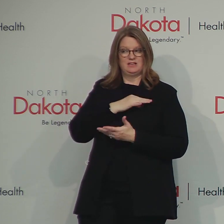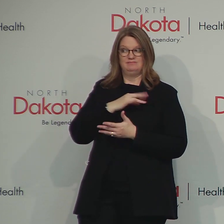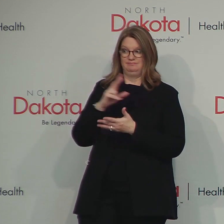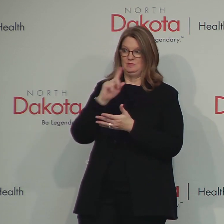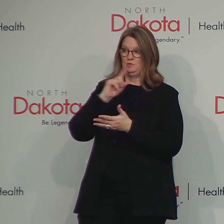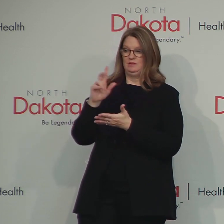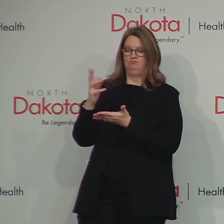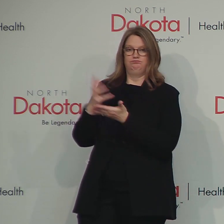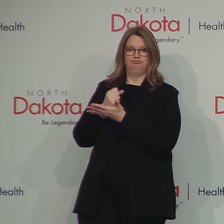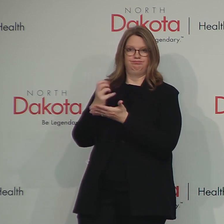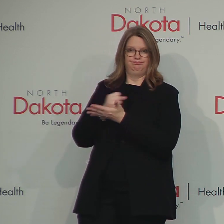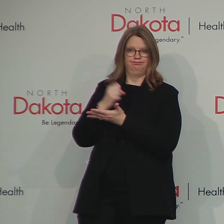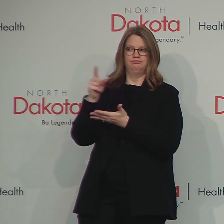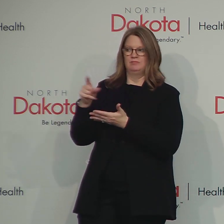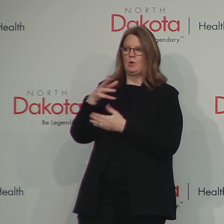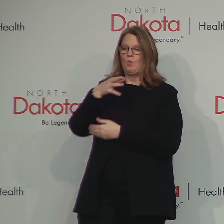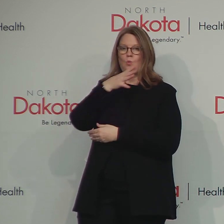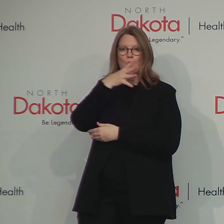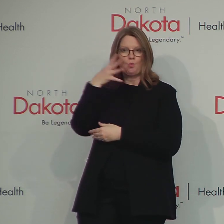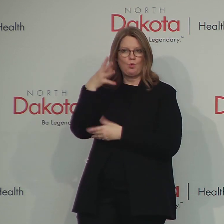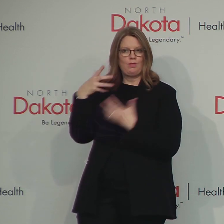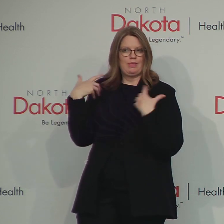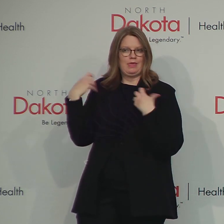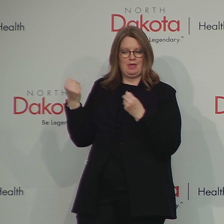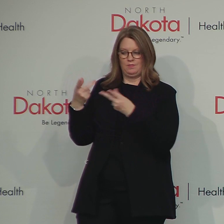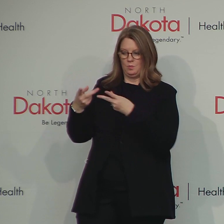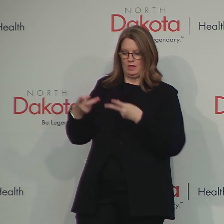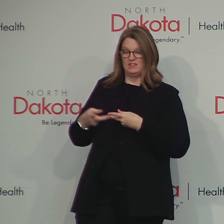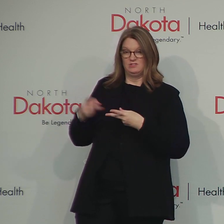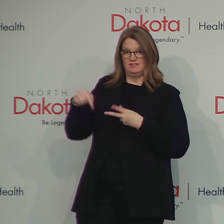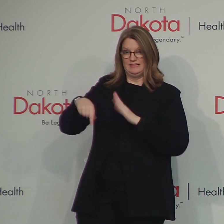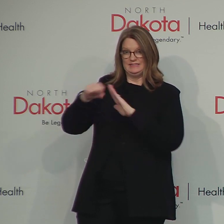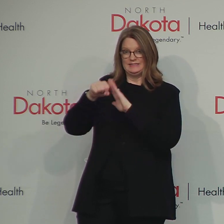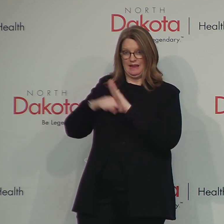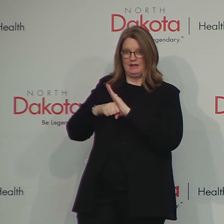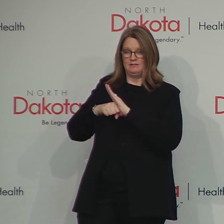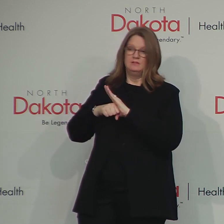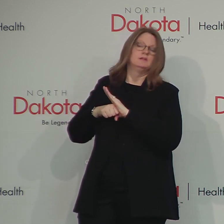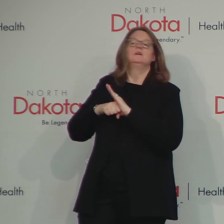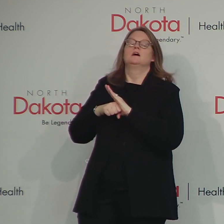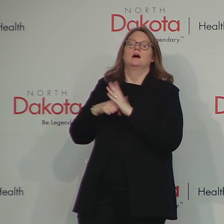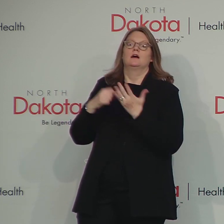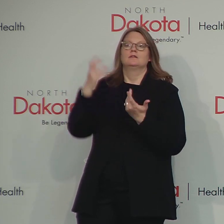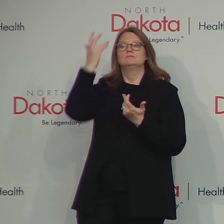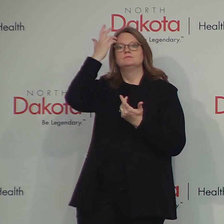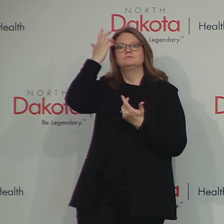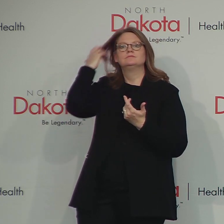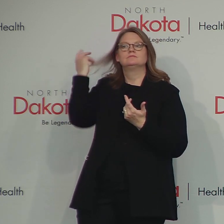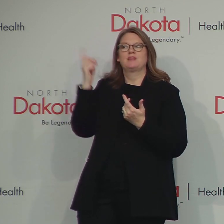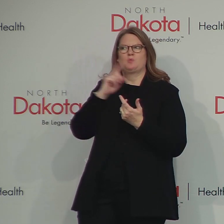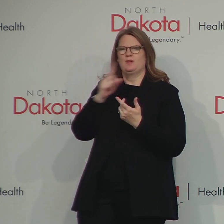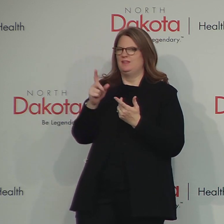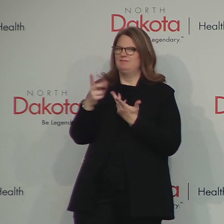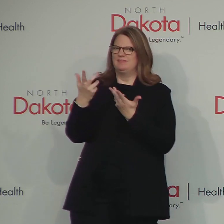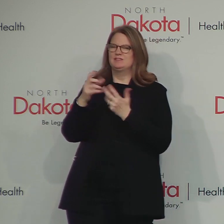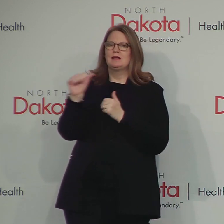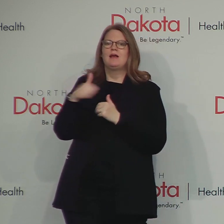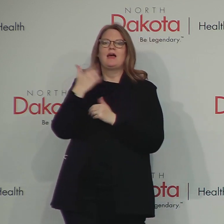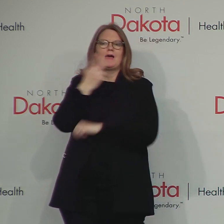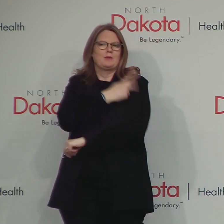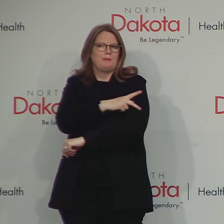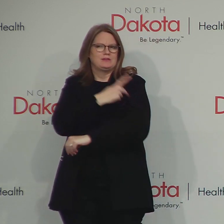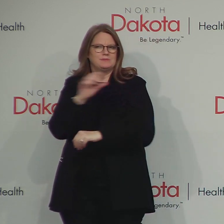utilized rural health locations in the state and perhaps in the region, because I know they bring in lots of patients from South